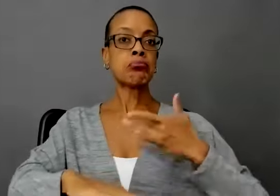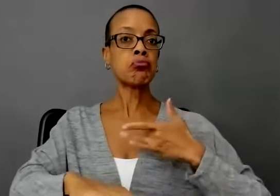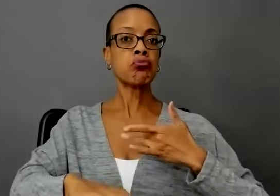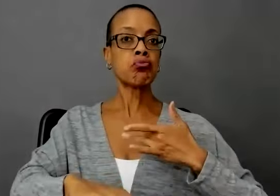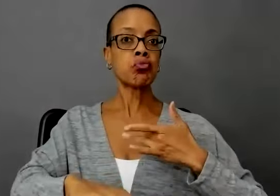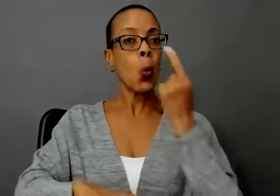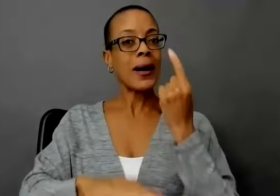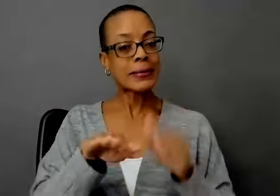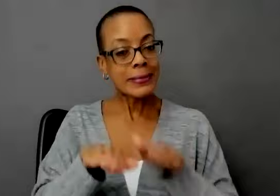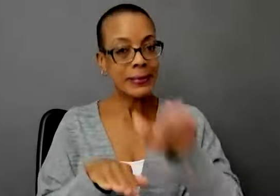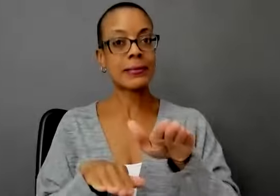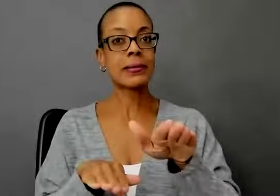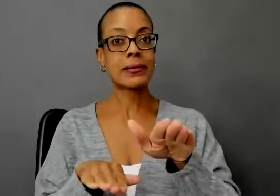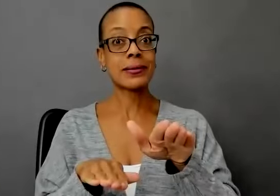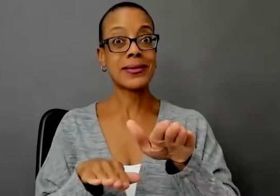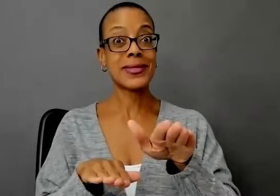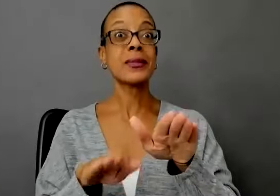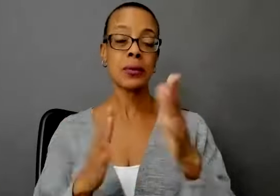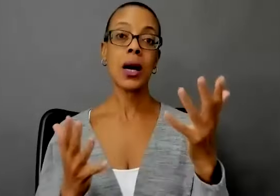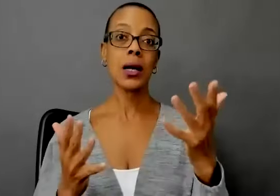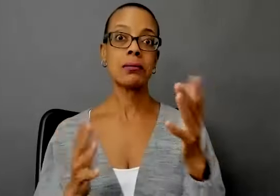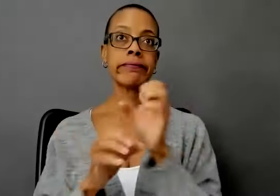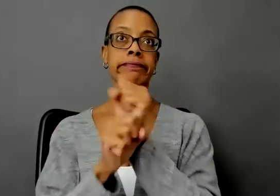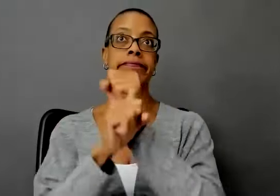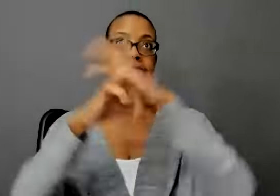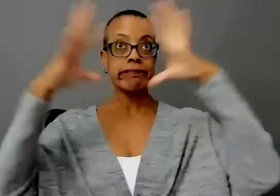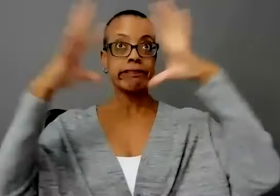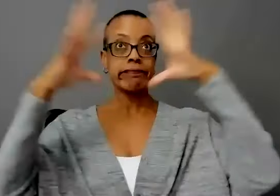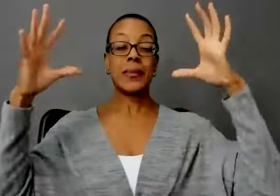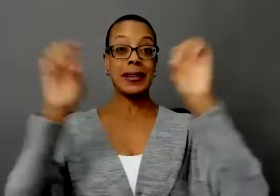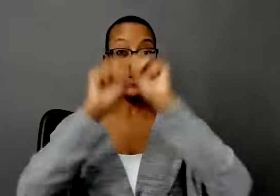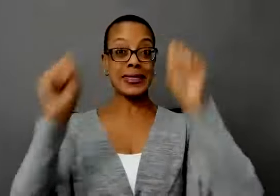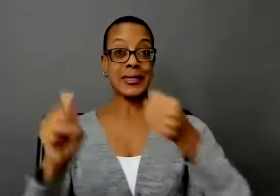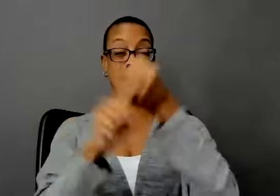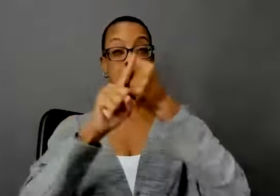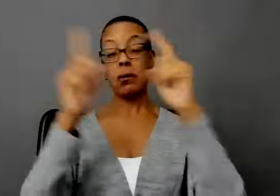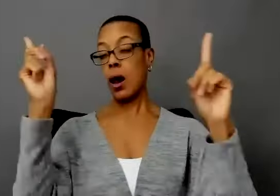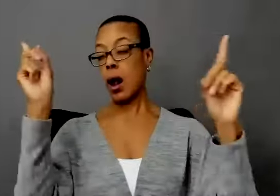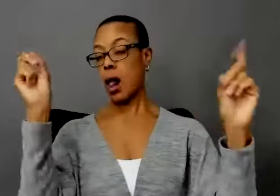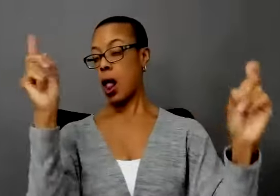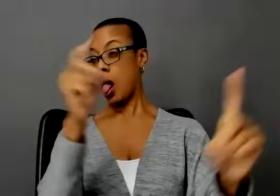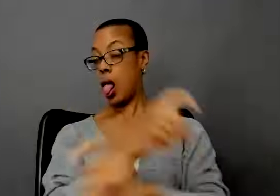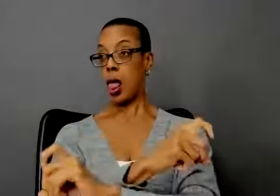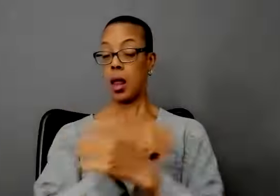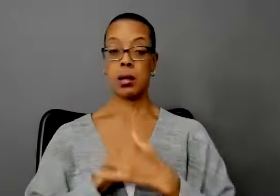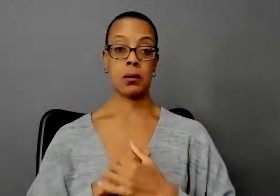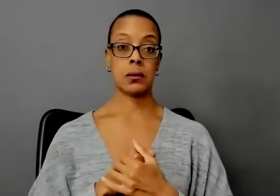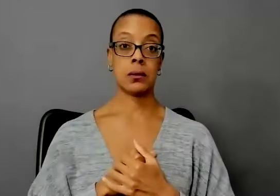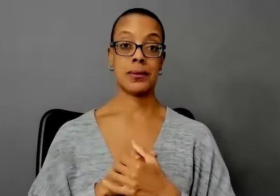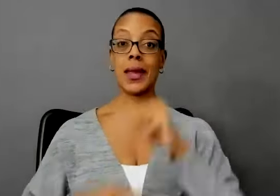was done in the context of a very complex system. Parliamentarians and their staffers listened to us and many